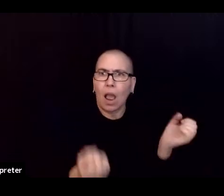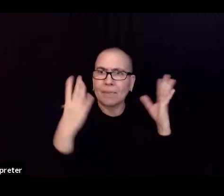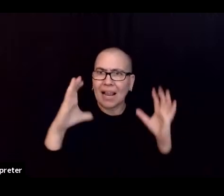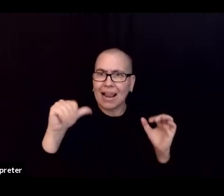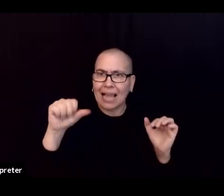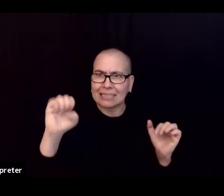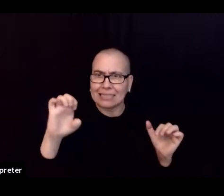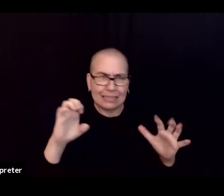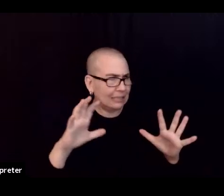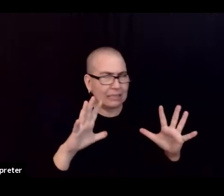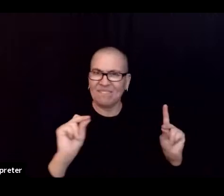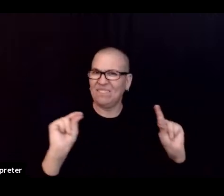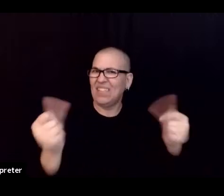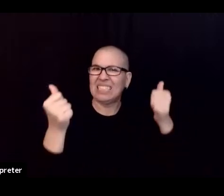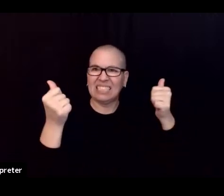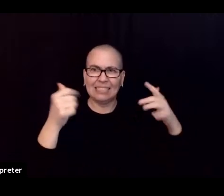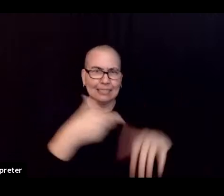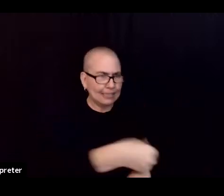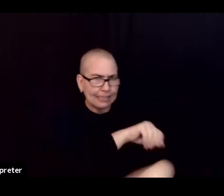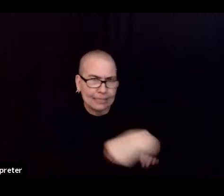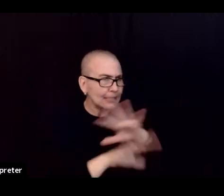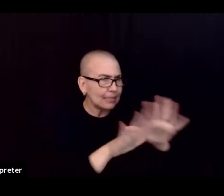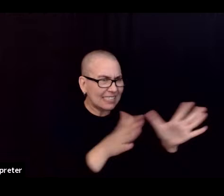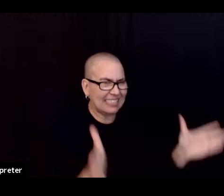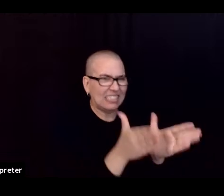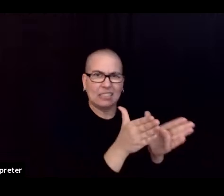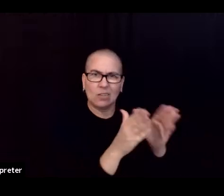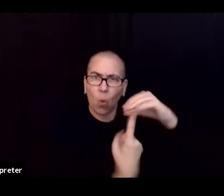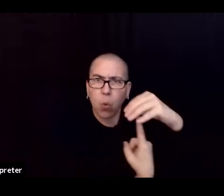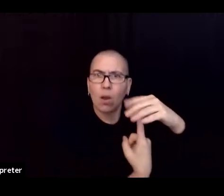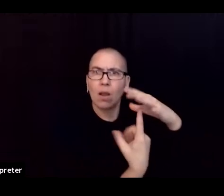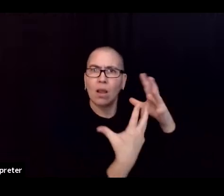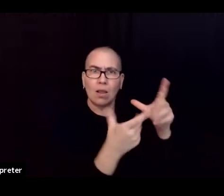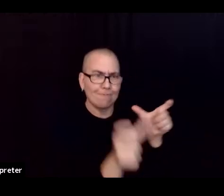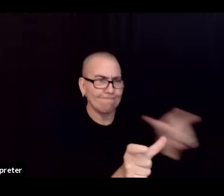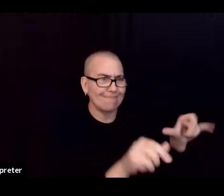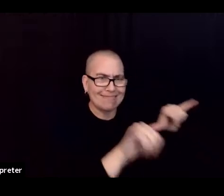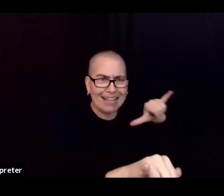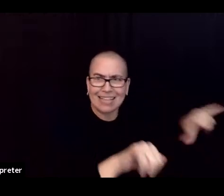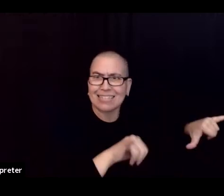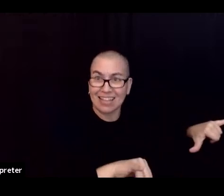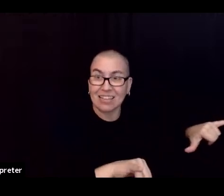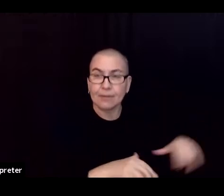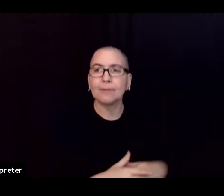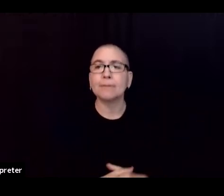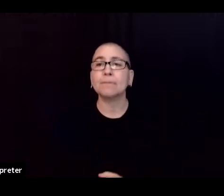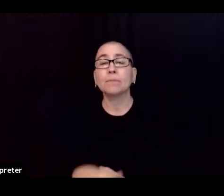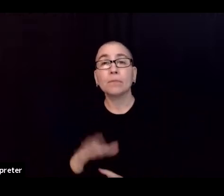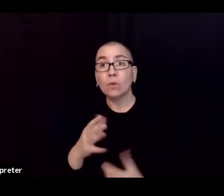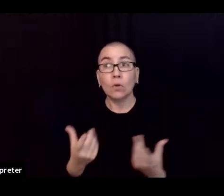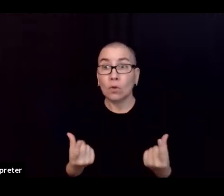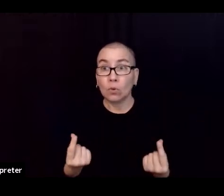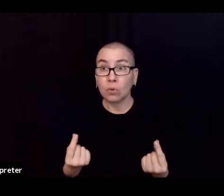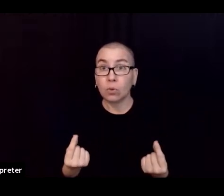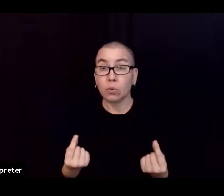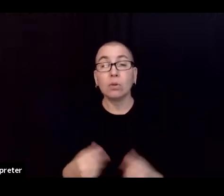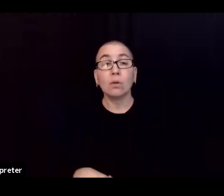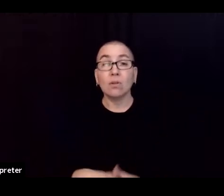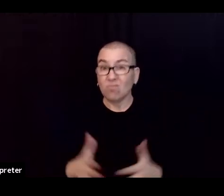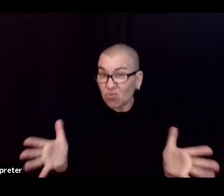virus. People can take control of this situation by getting tested, masking, and limiting social